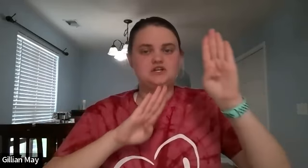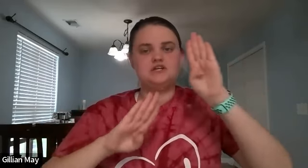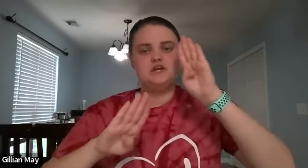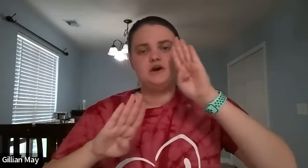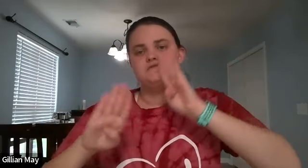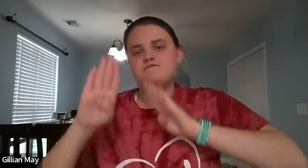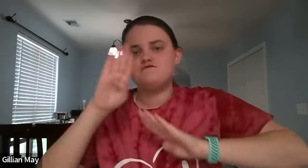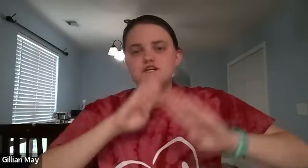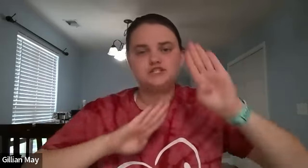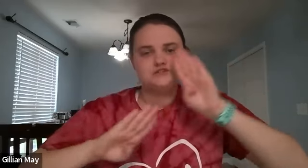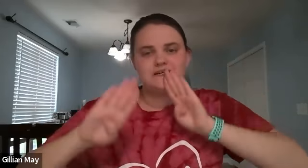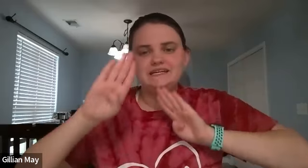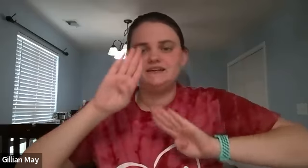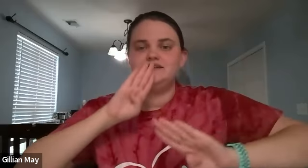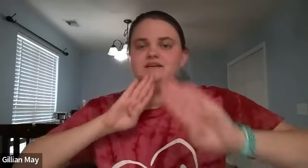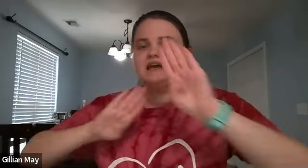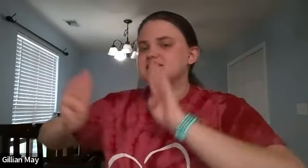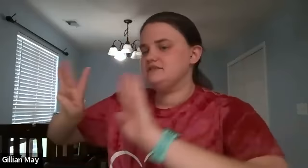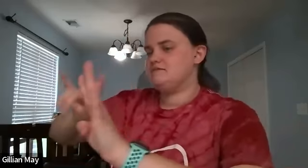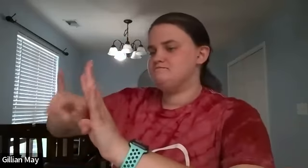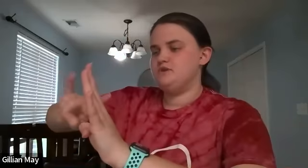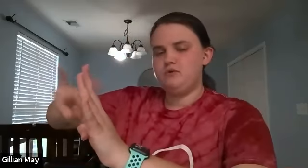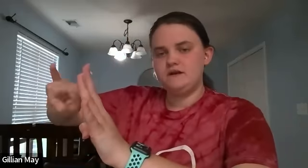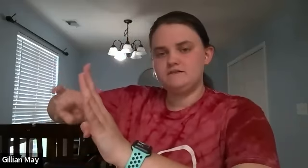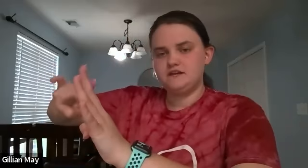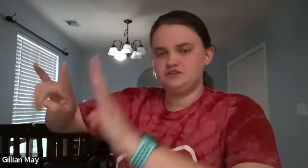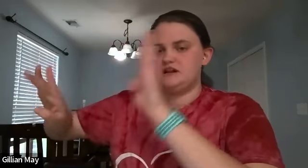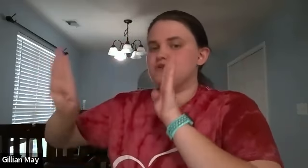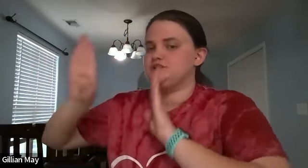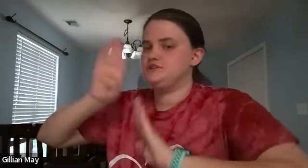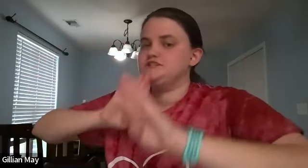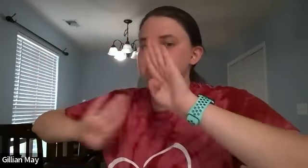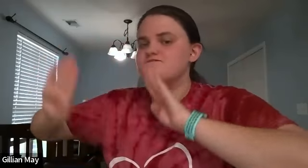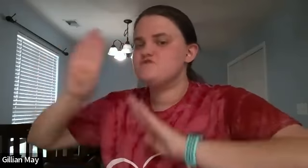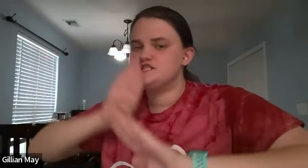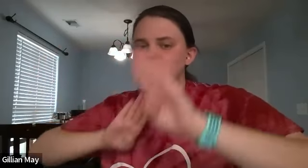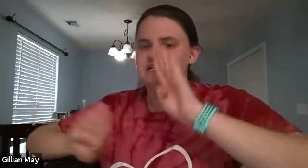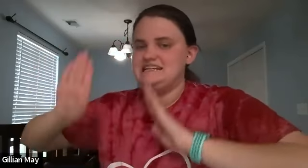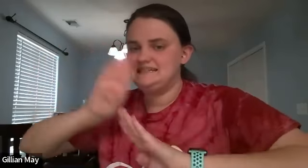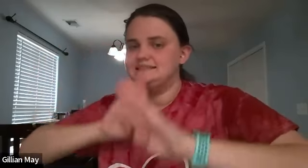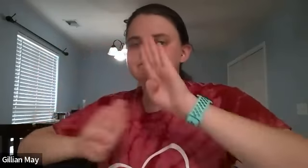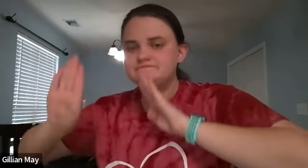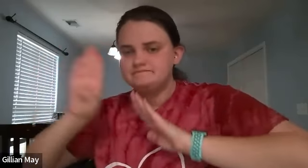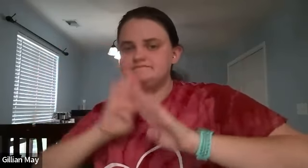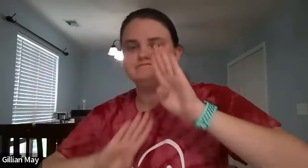going to go frustrated. And it's like your pointer fingers are kind of brushing on your chin. Frustrated. Mm-hmm.